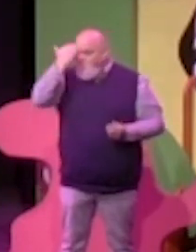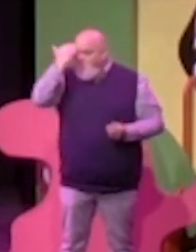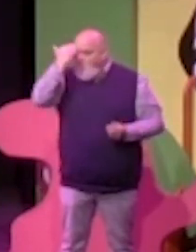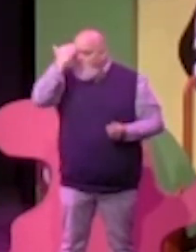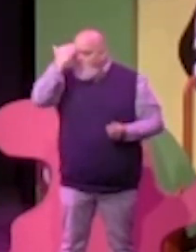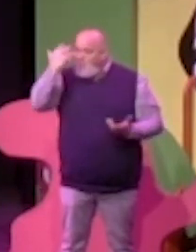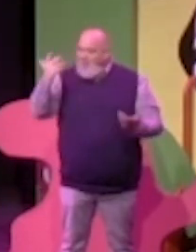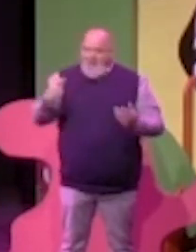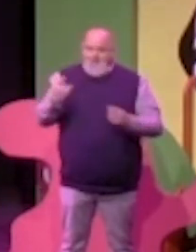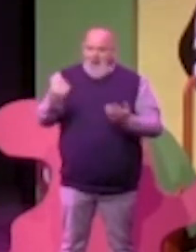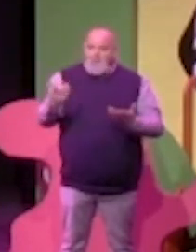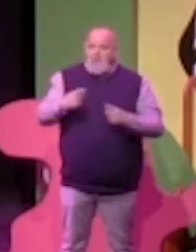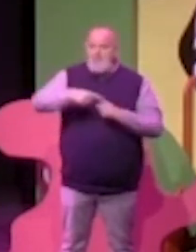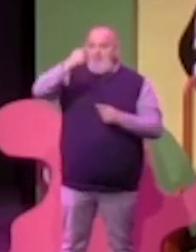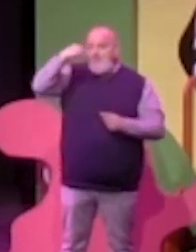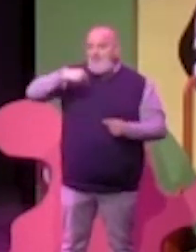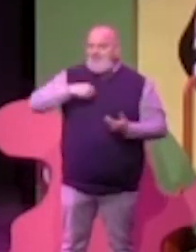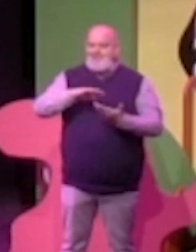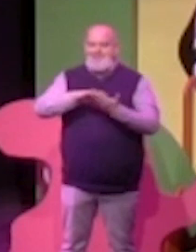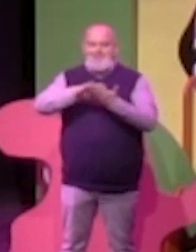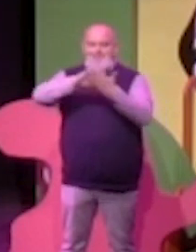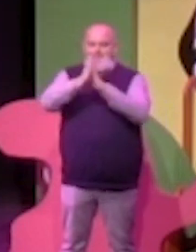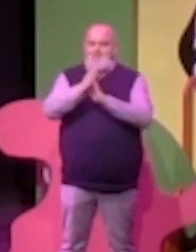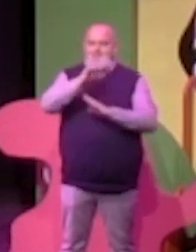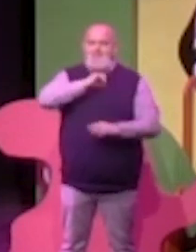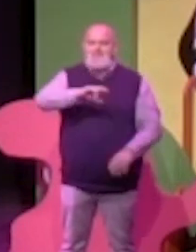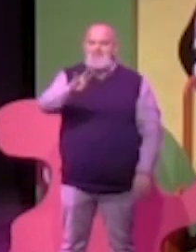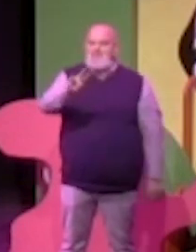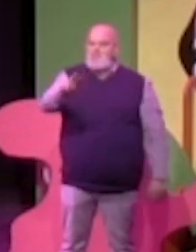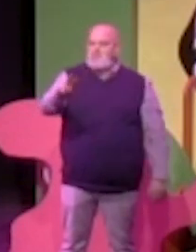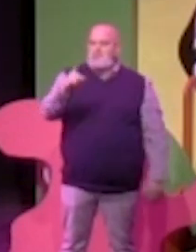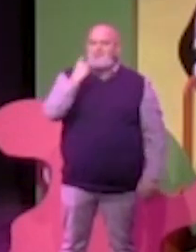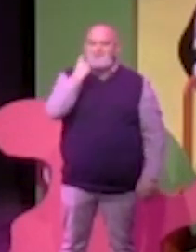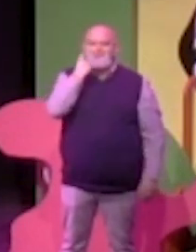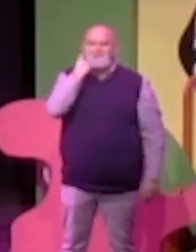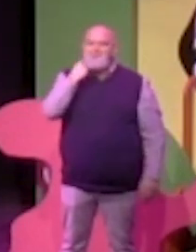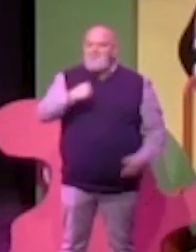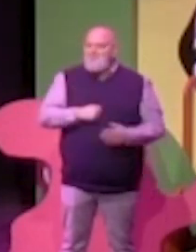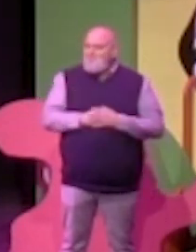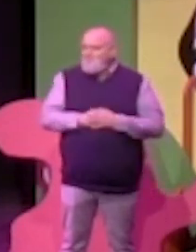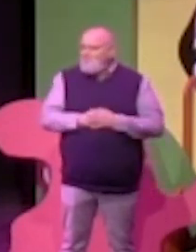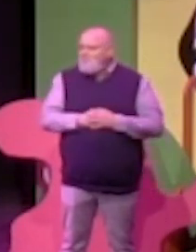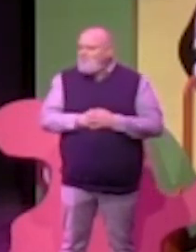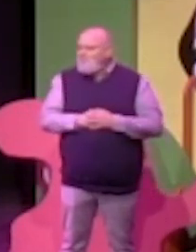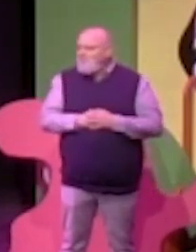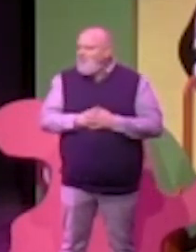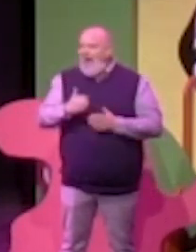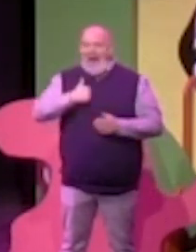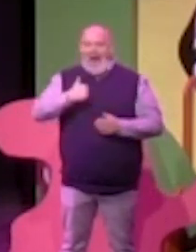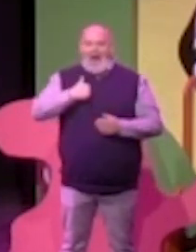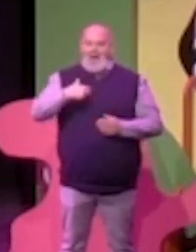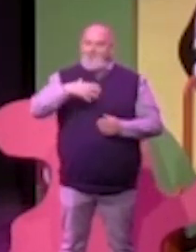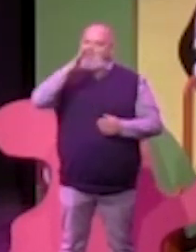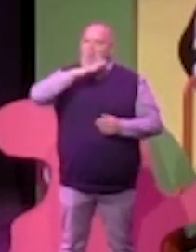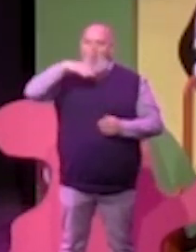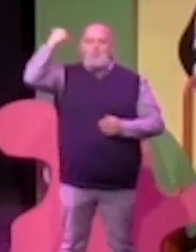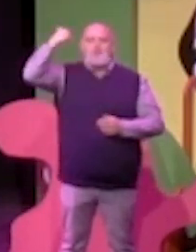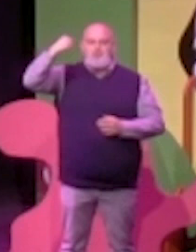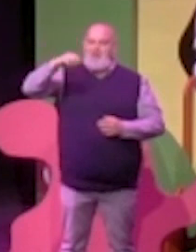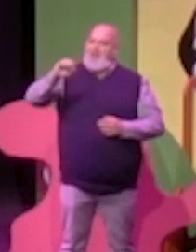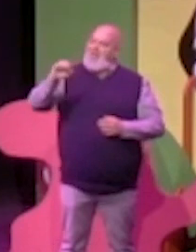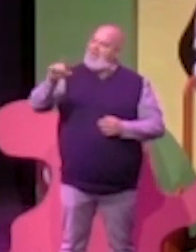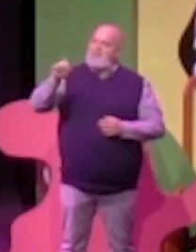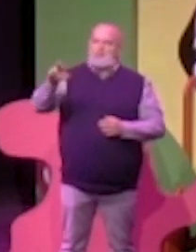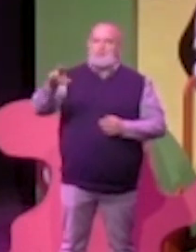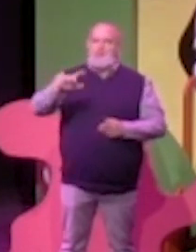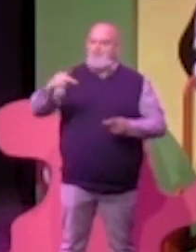me, I just turned 72. So I am an elder, and people come to me